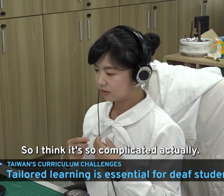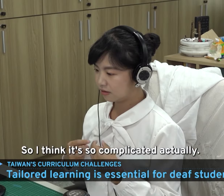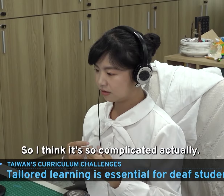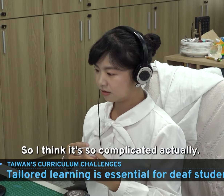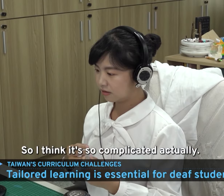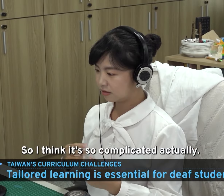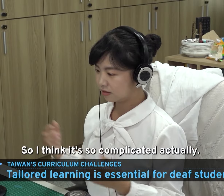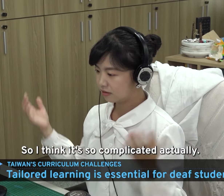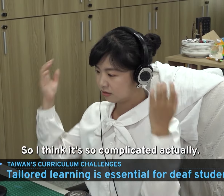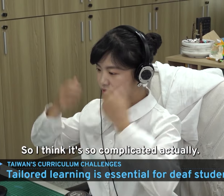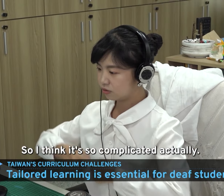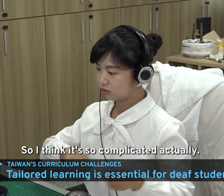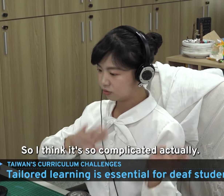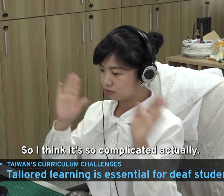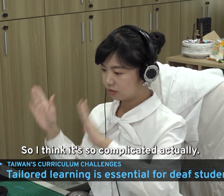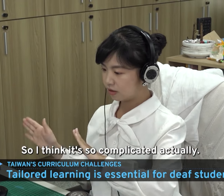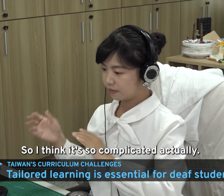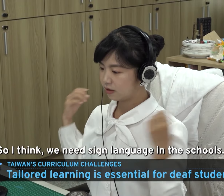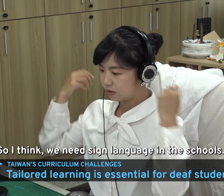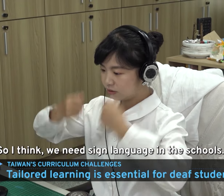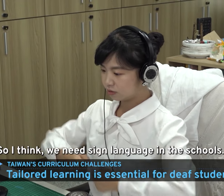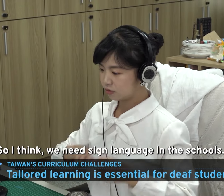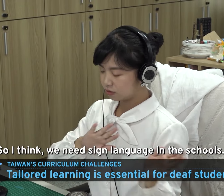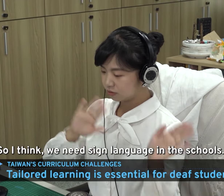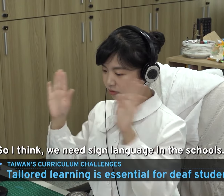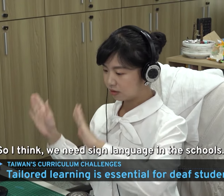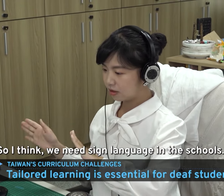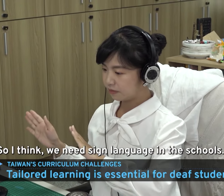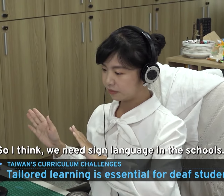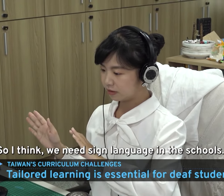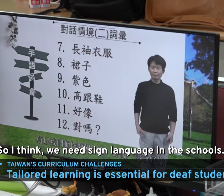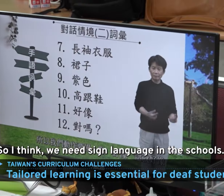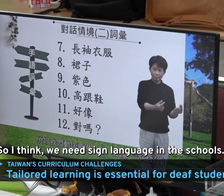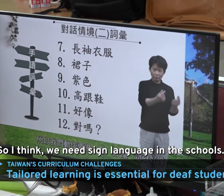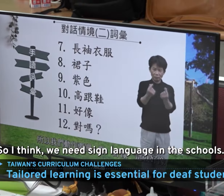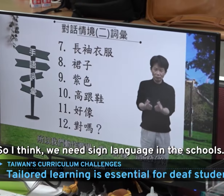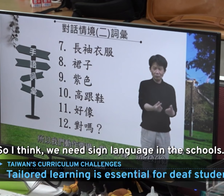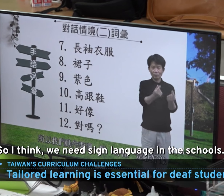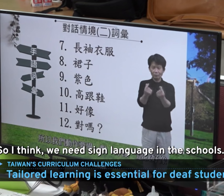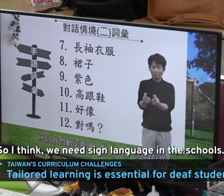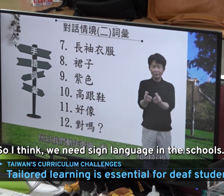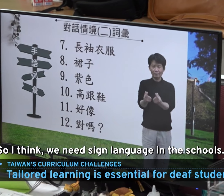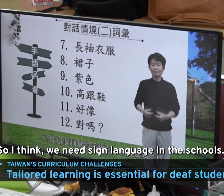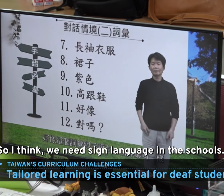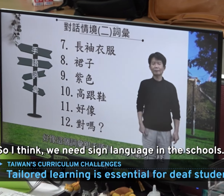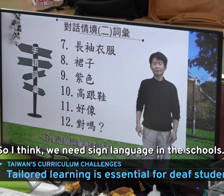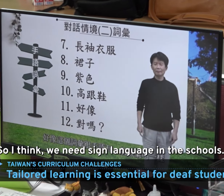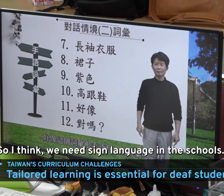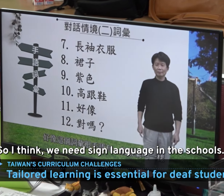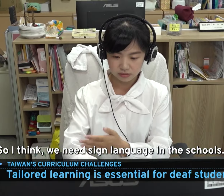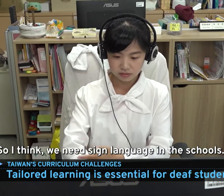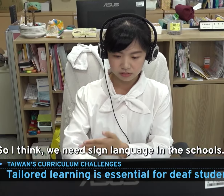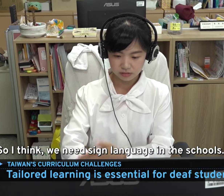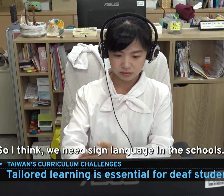it's complicated, actually. So I think this is, if we need sign language in the school,